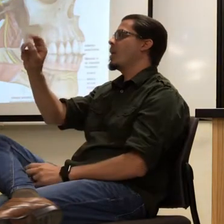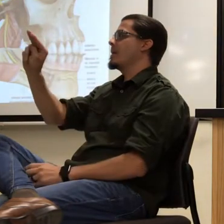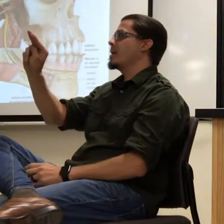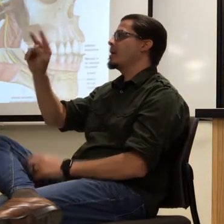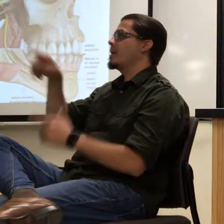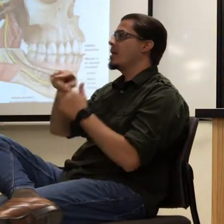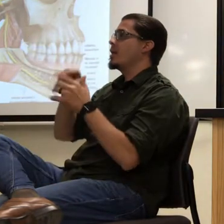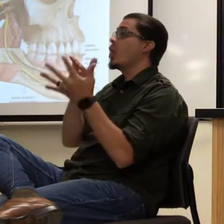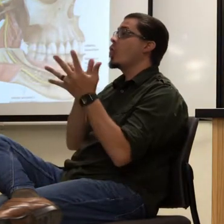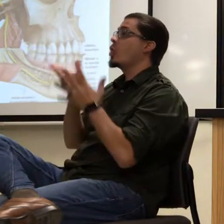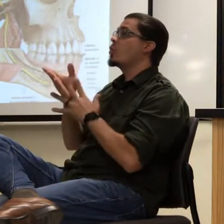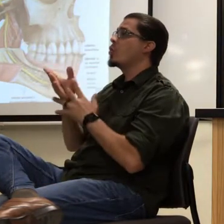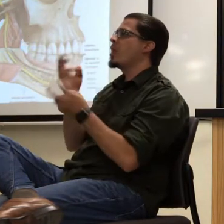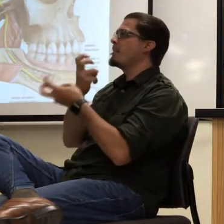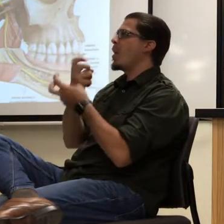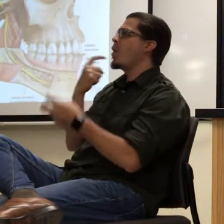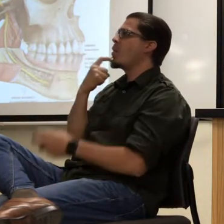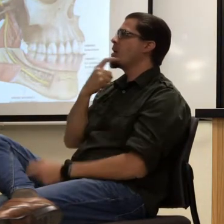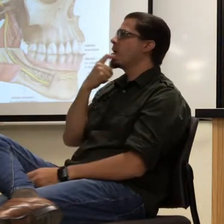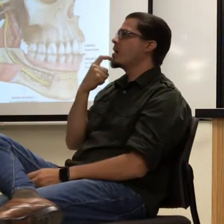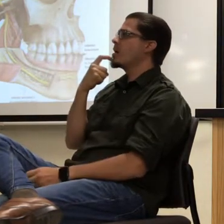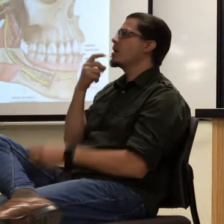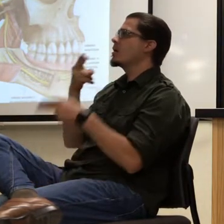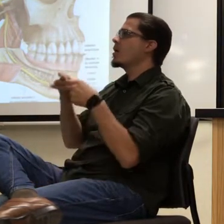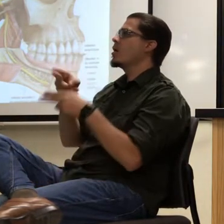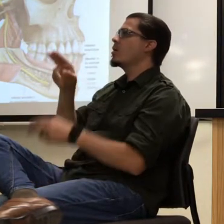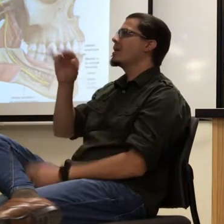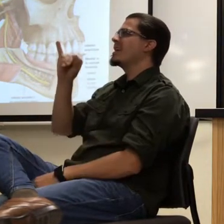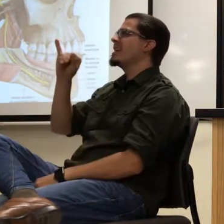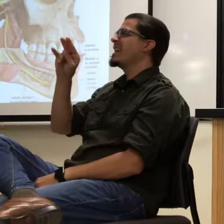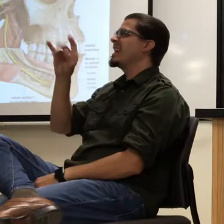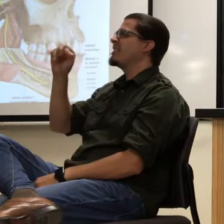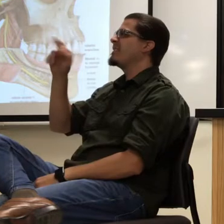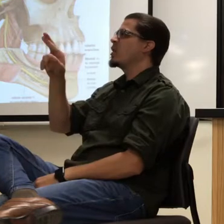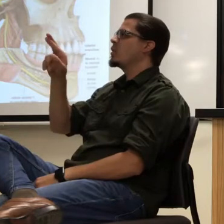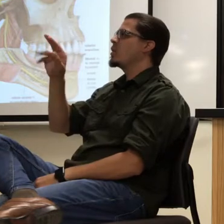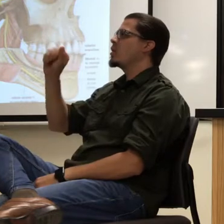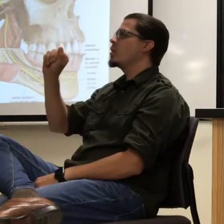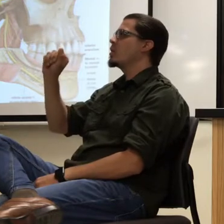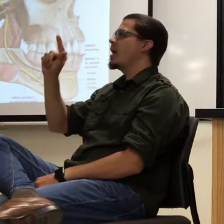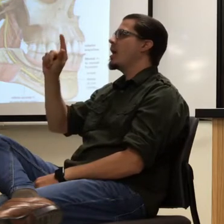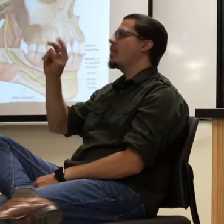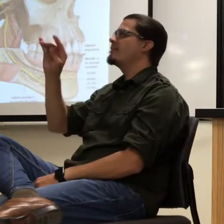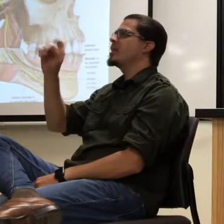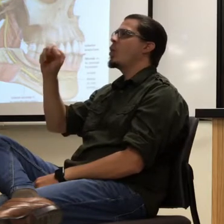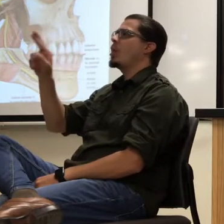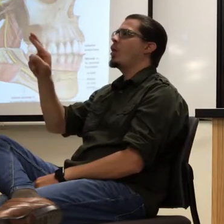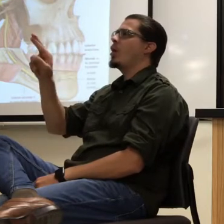runs through the jawbone is called the inferior alveolar nerve.